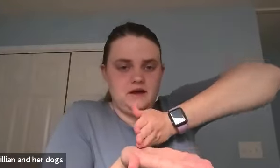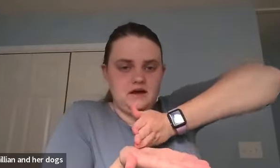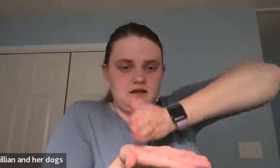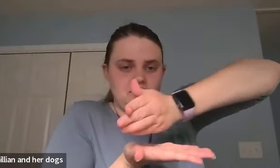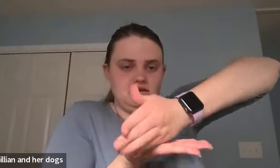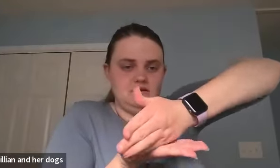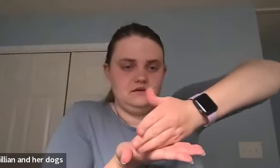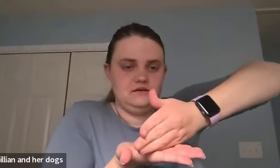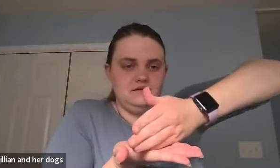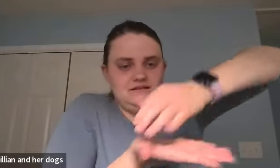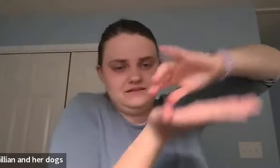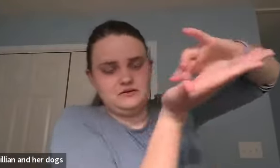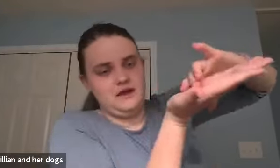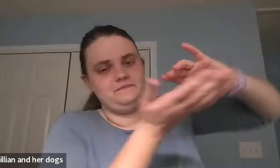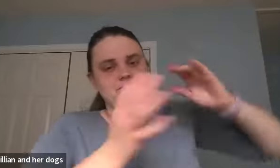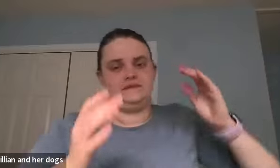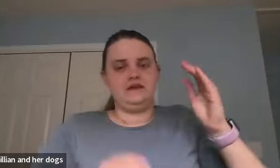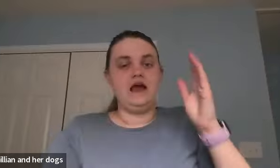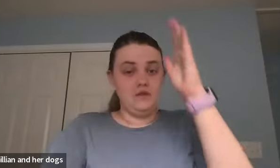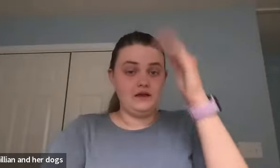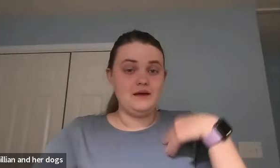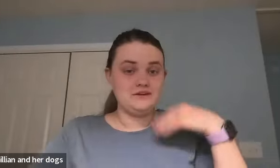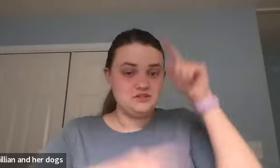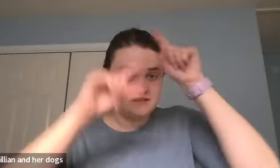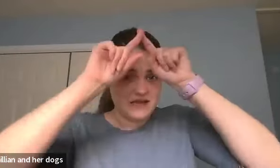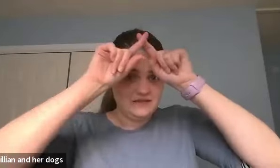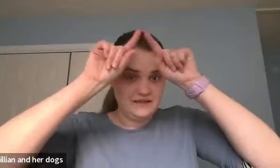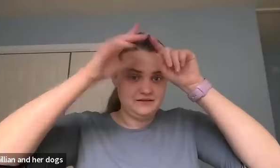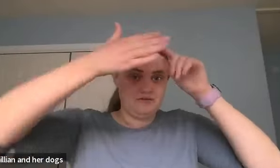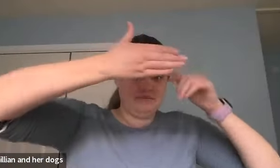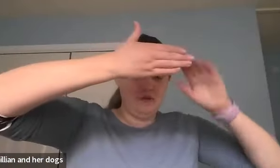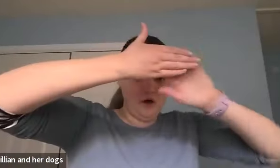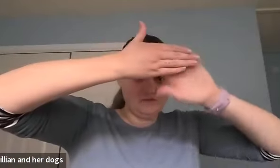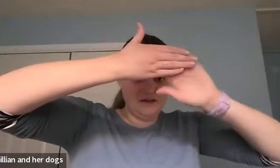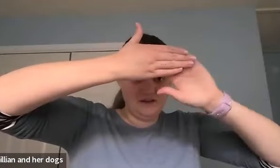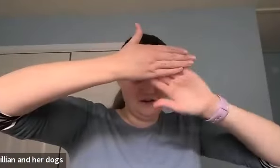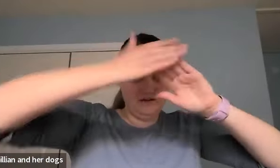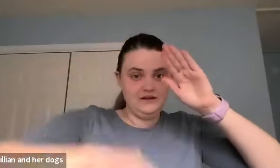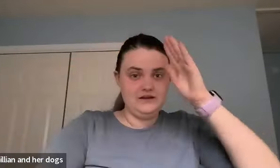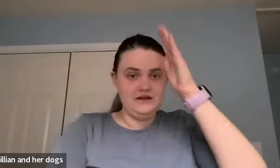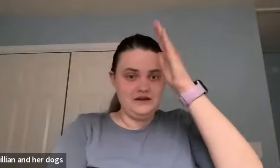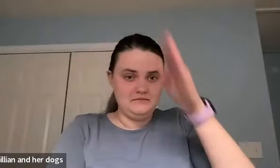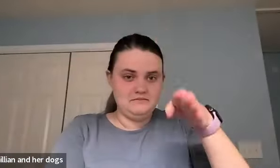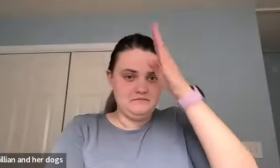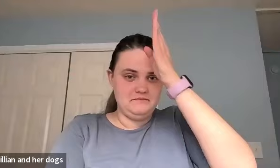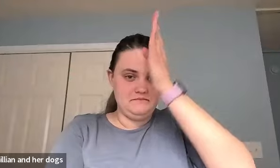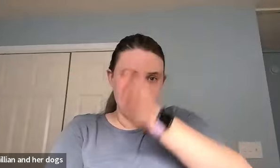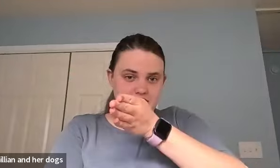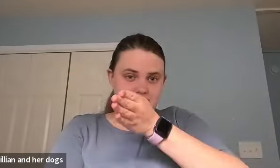Pie. Okay. Look, I'm going to do the side, like my palms right here. Pie.